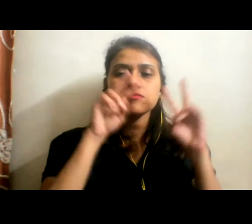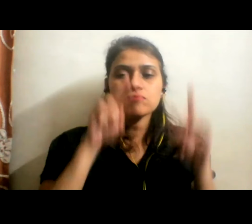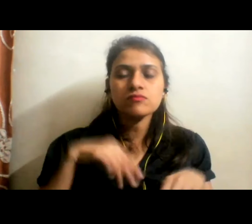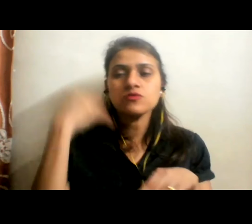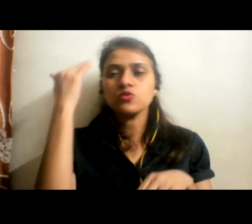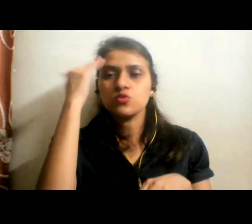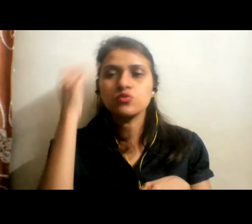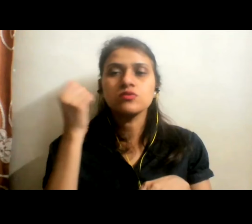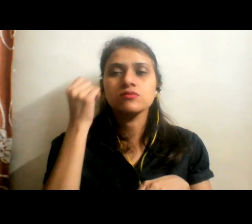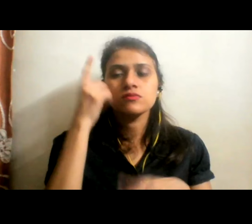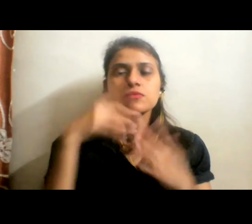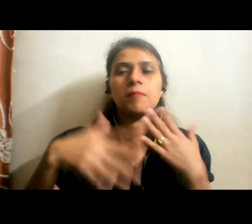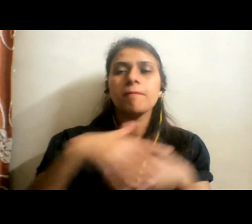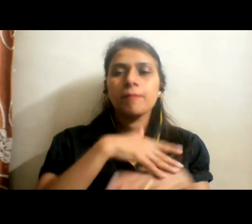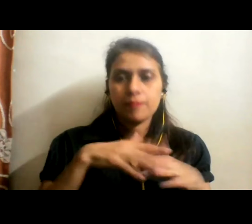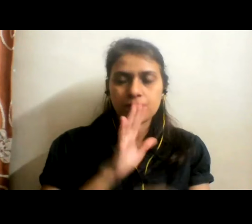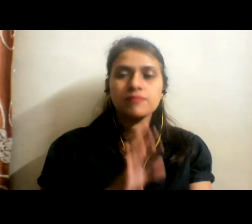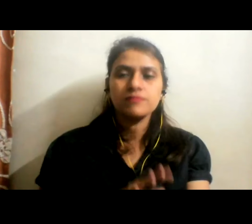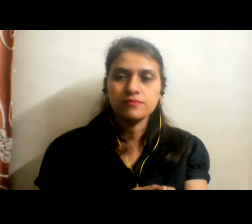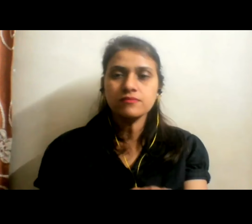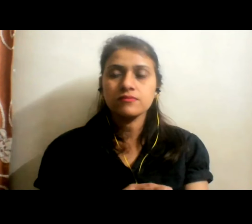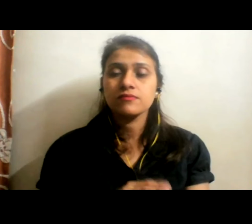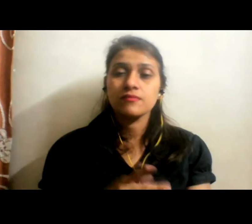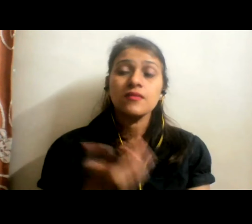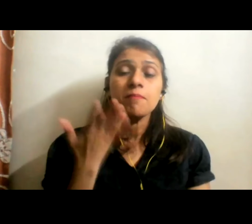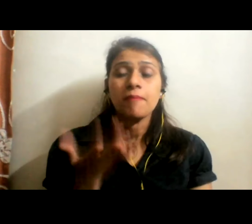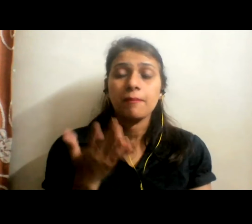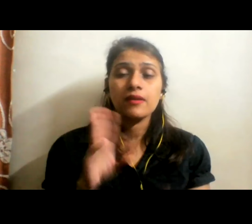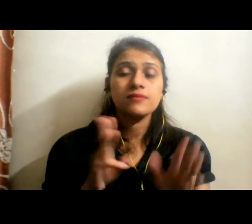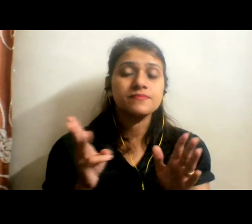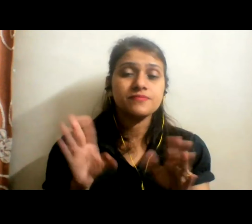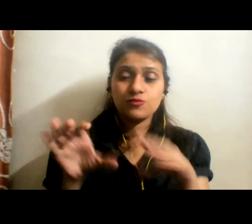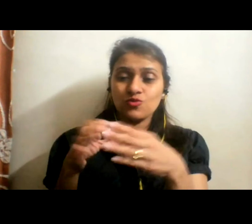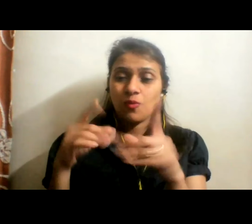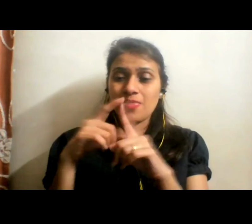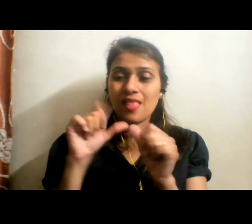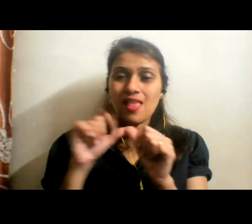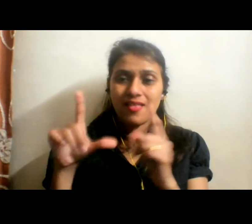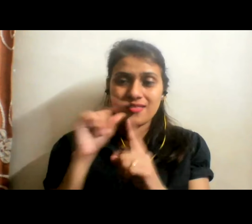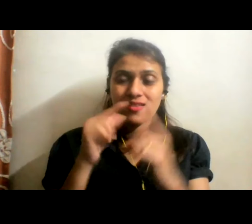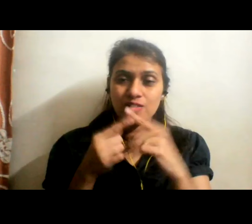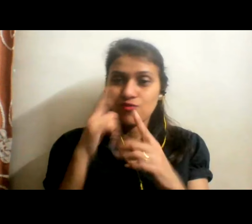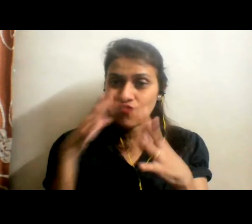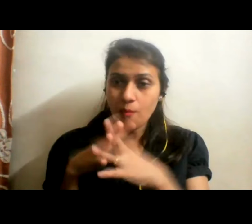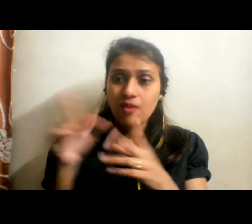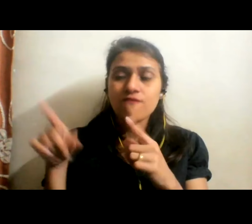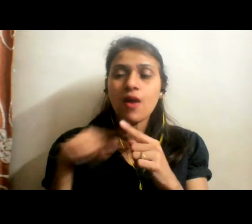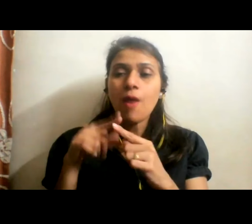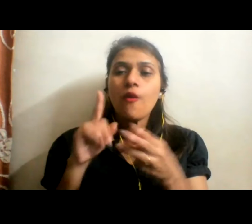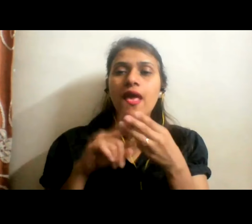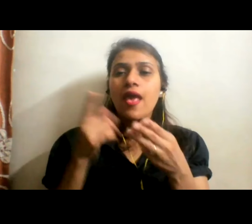say their marginalization on the economic front, or on okay, or in the work front, or maybe in terms